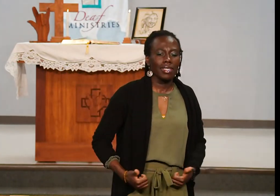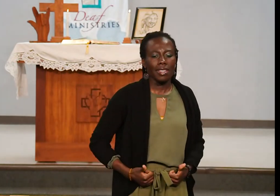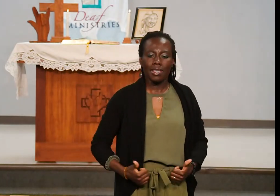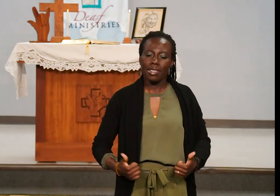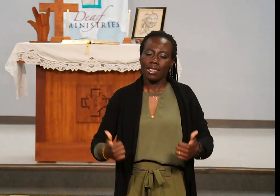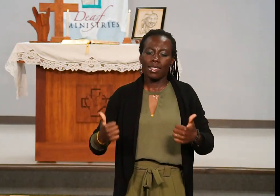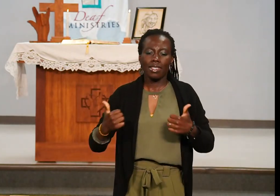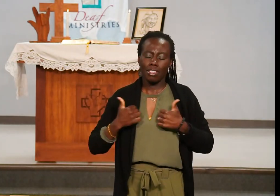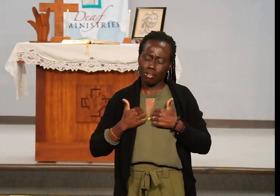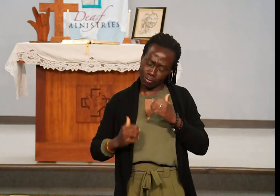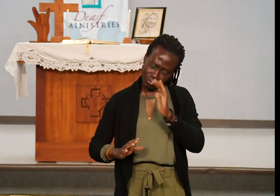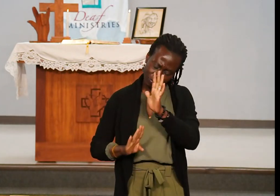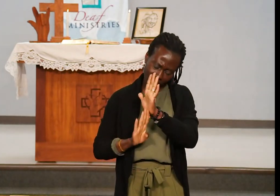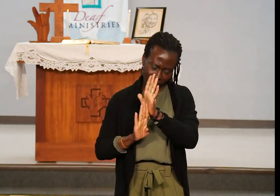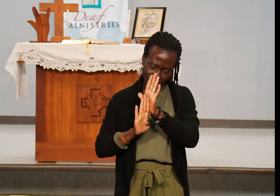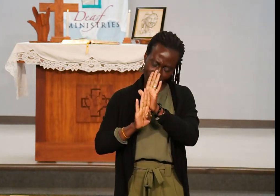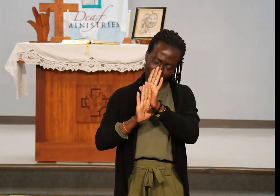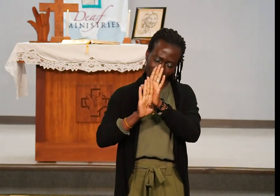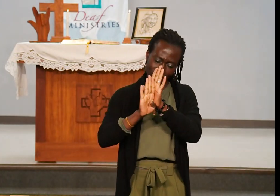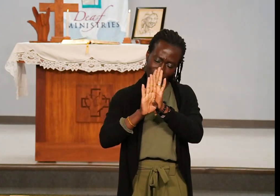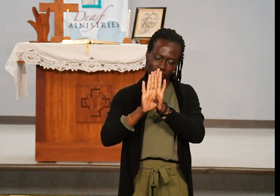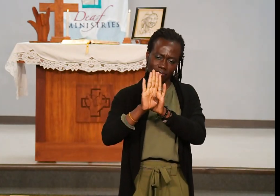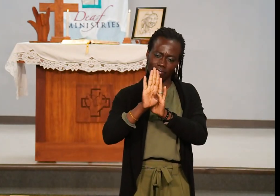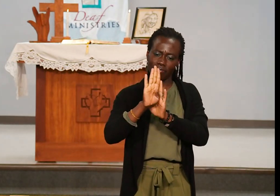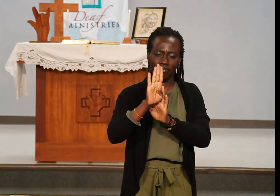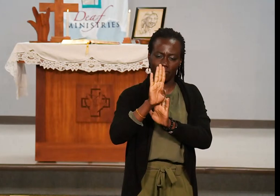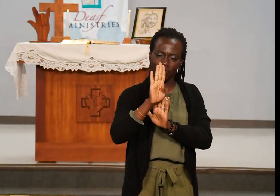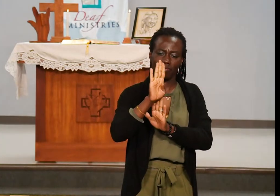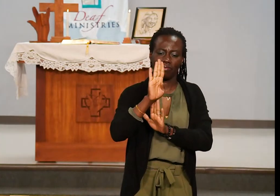to see your life unfold.